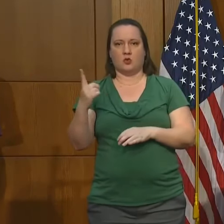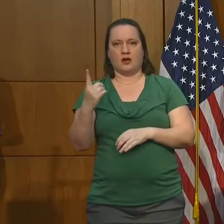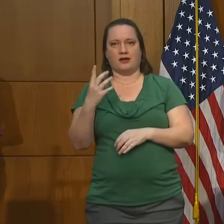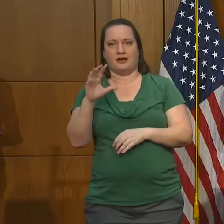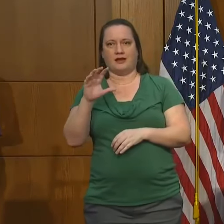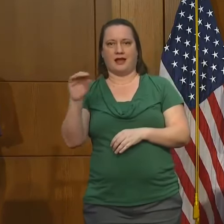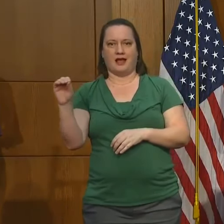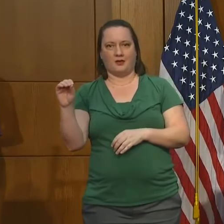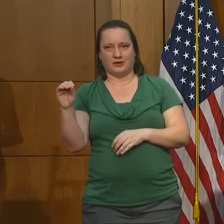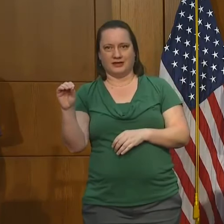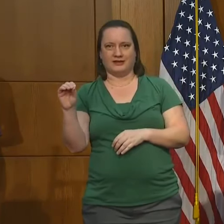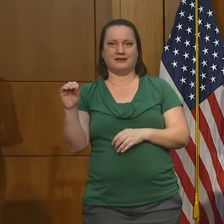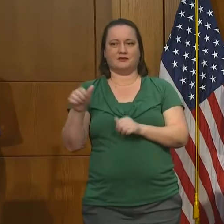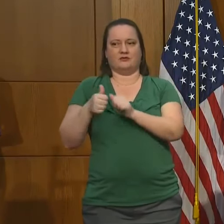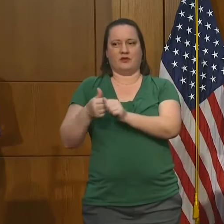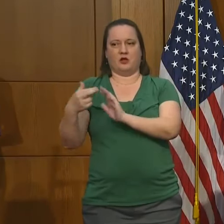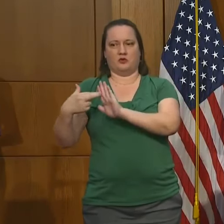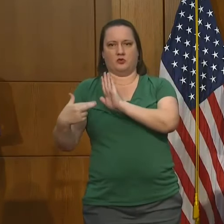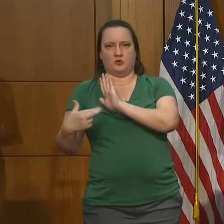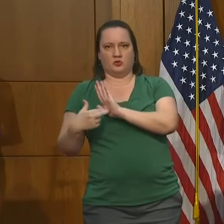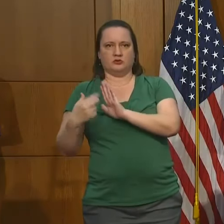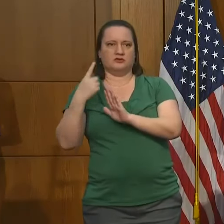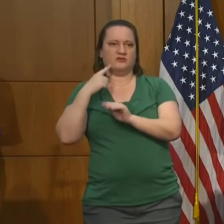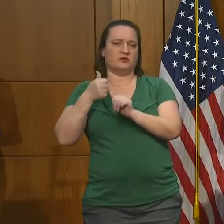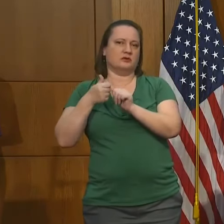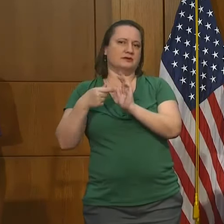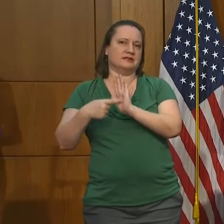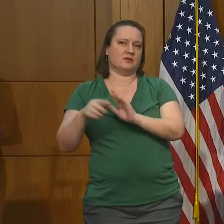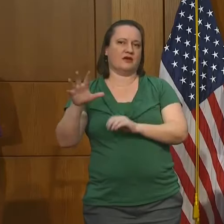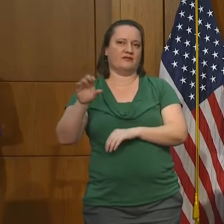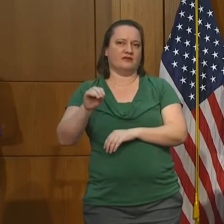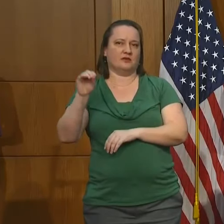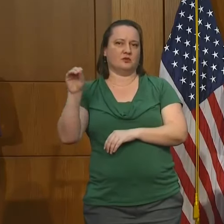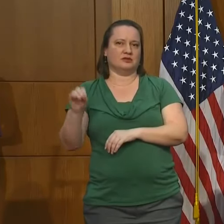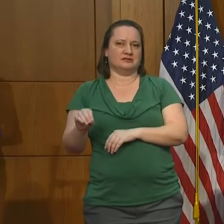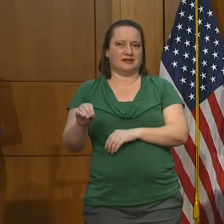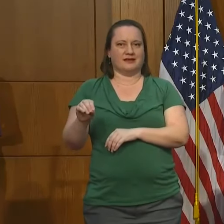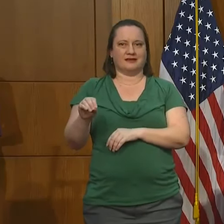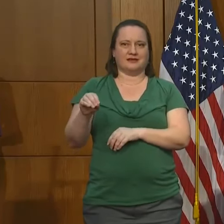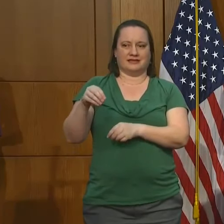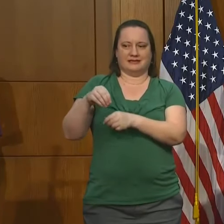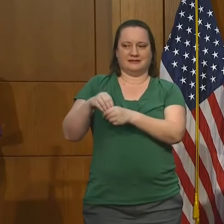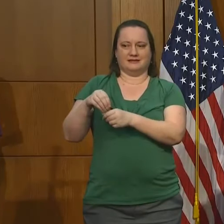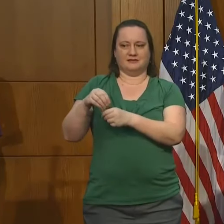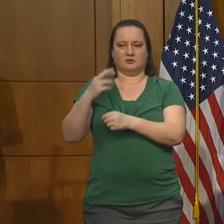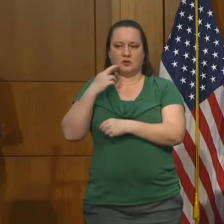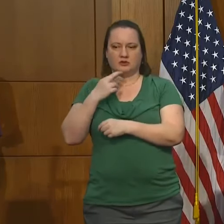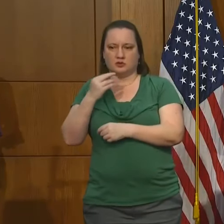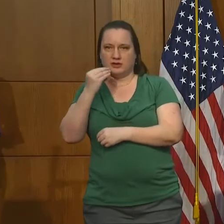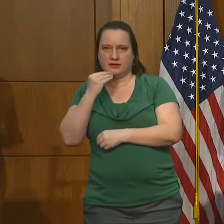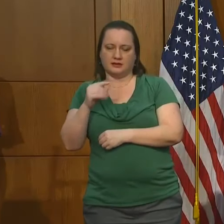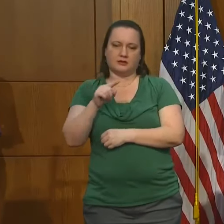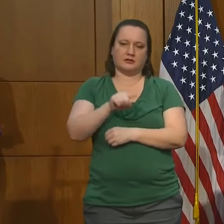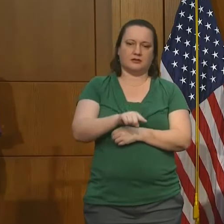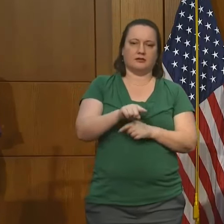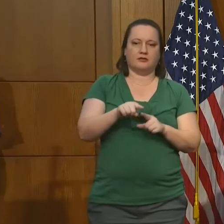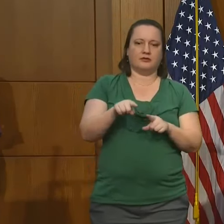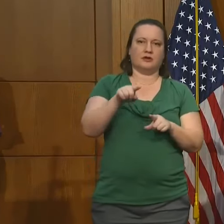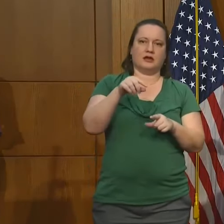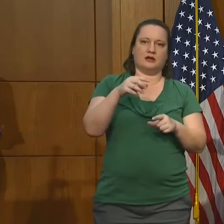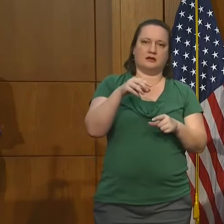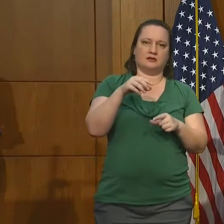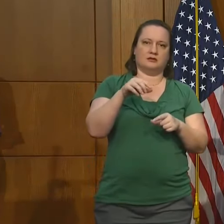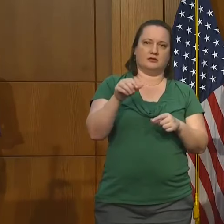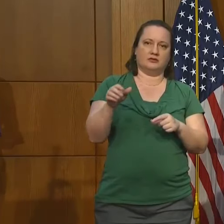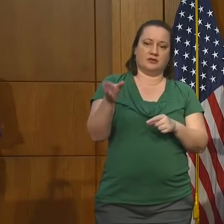So allow 50% of inside dining, and the county next to it only allow outdoor dining, and the county next to that only allow takeout. That is not